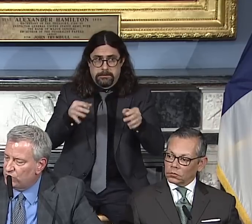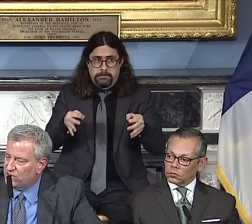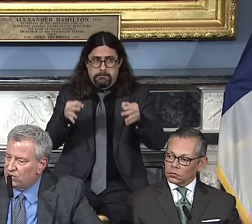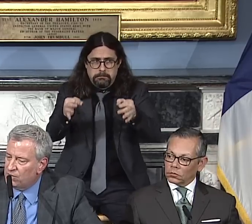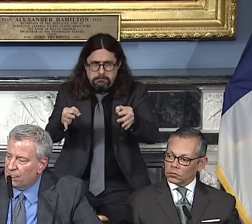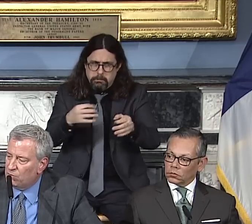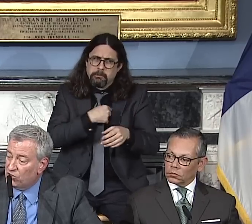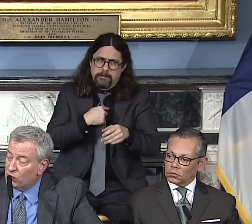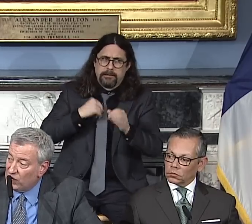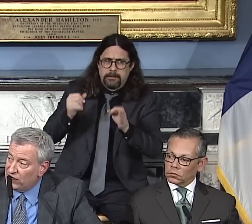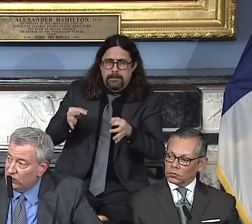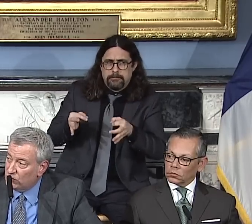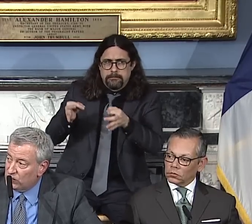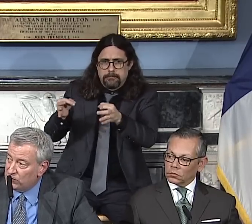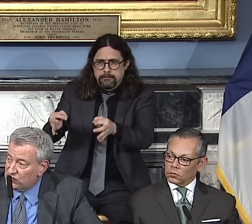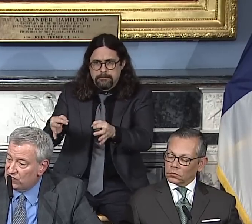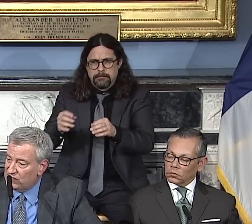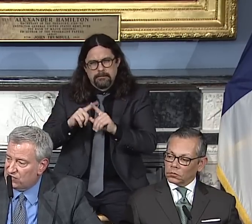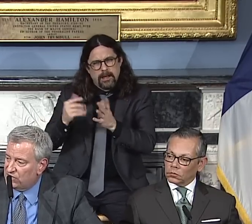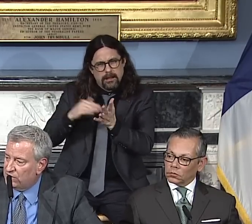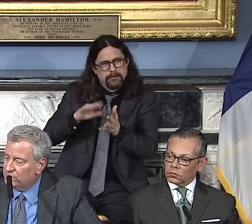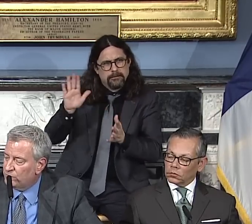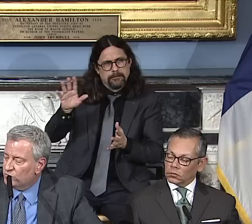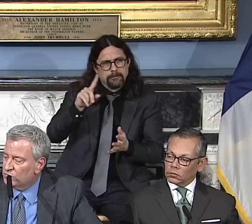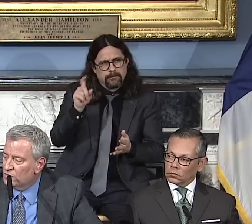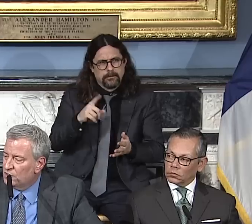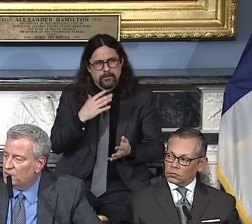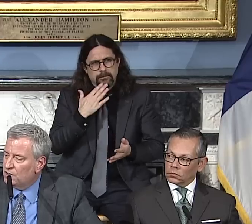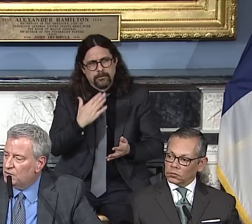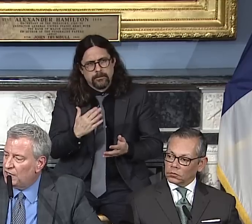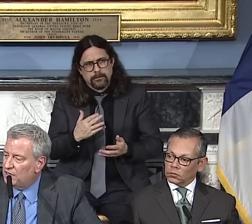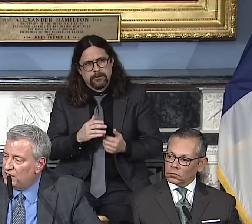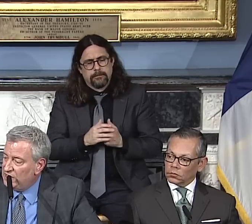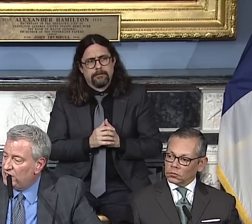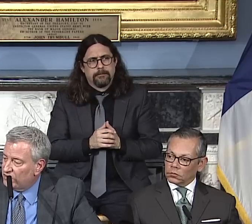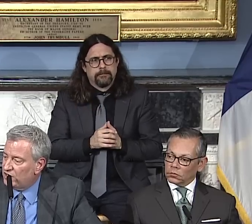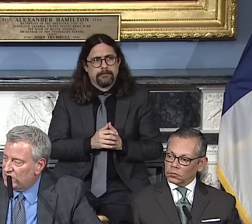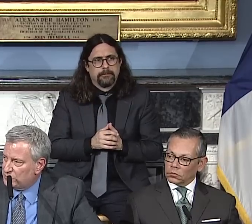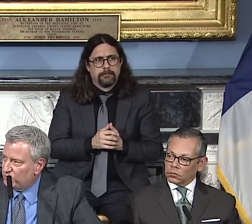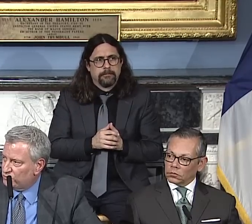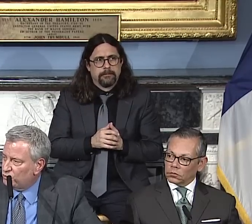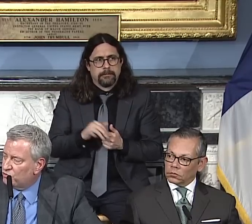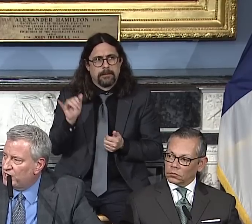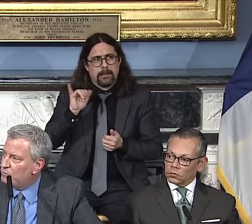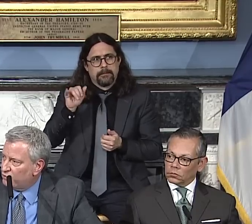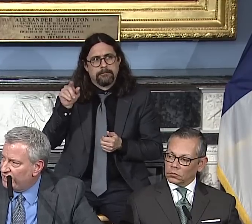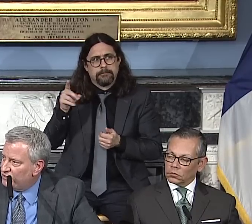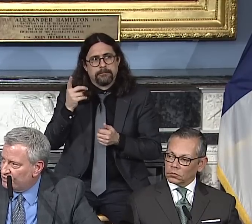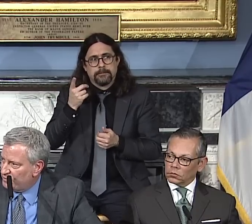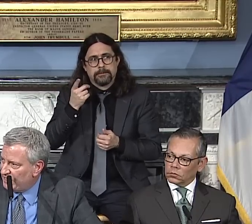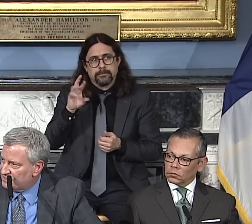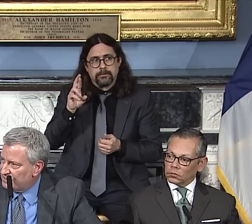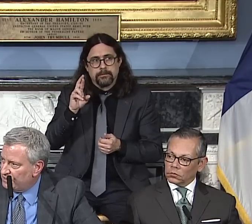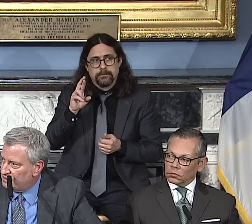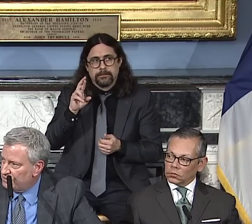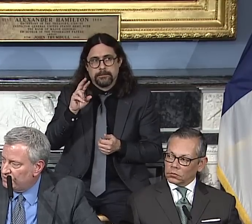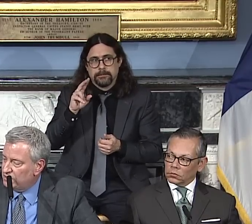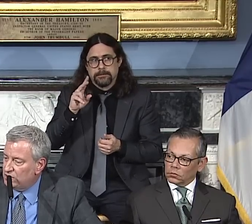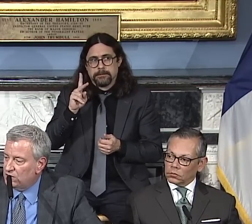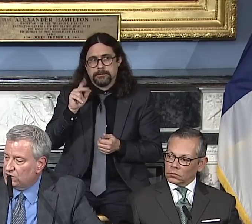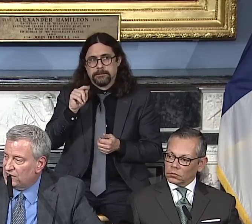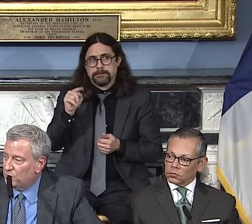Mitch to jump in with a reminder to what Mitch said yesterday, that he and other hospitals will create brand new